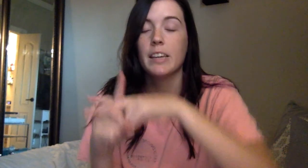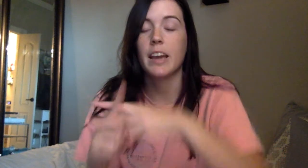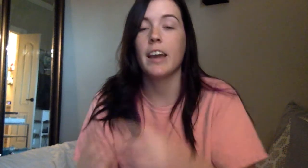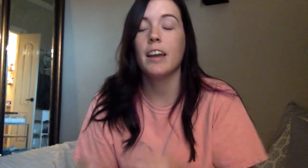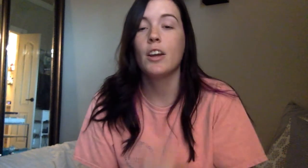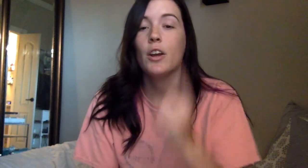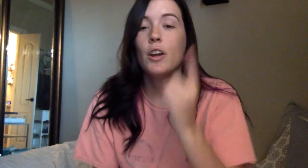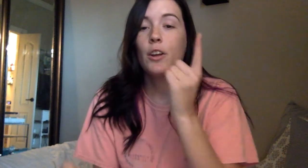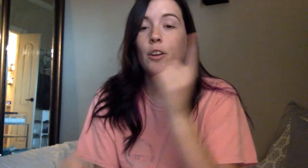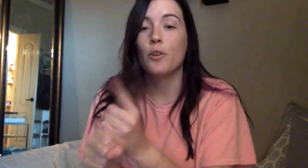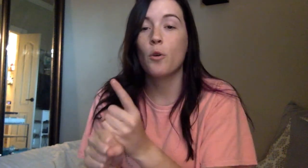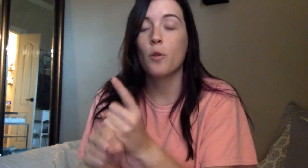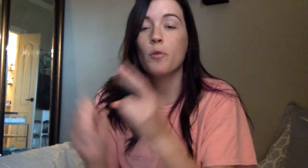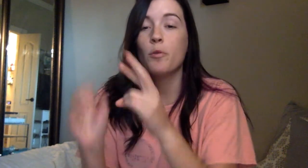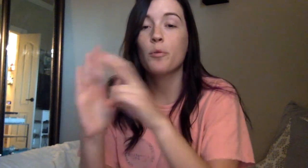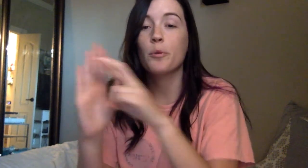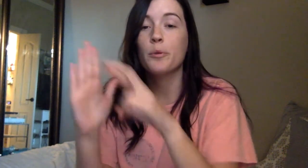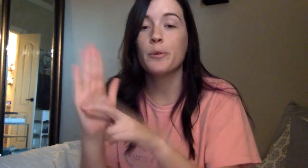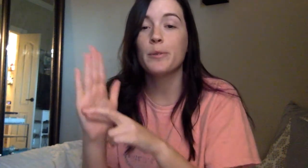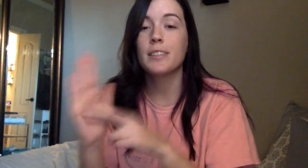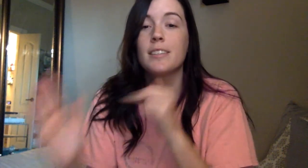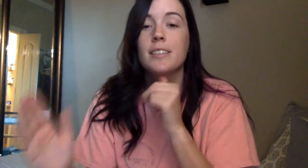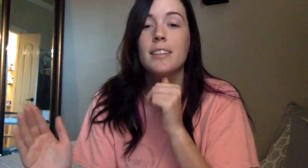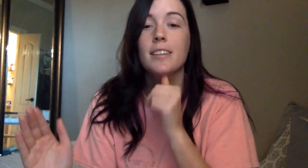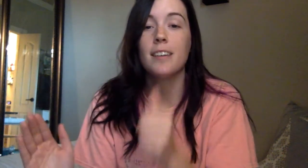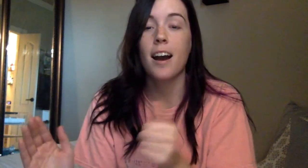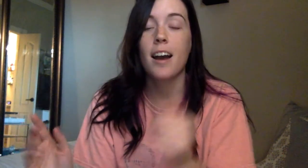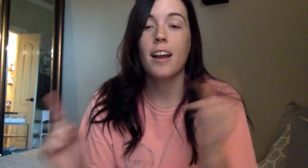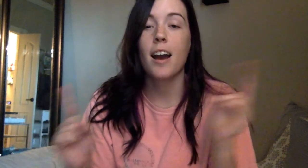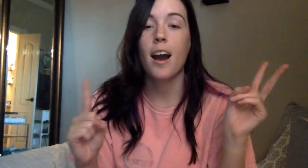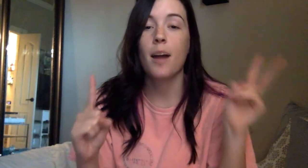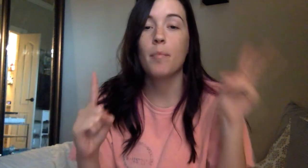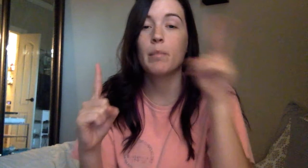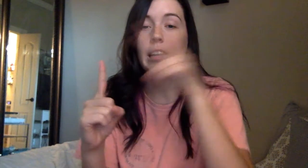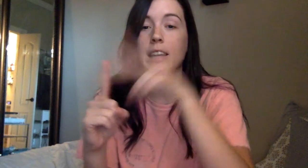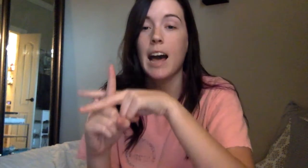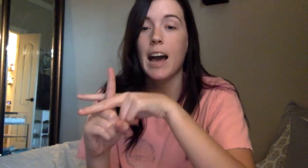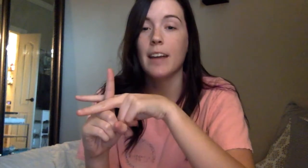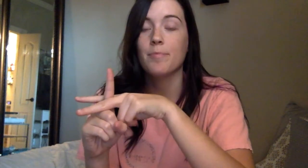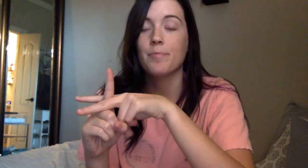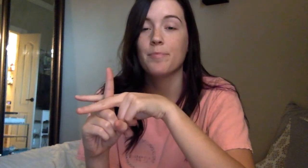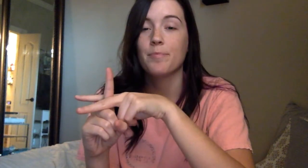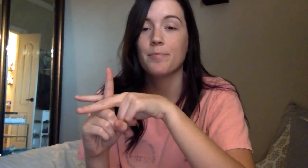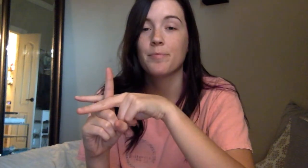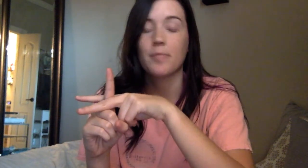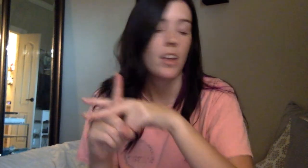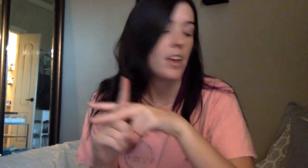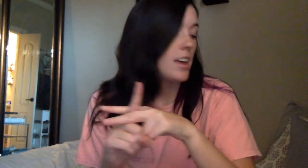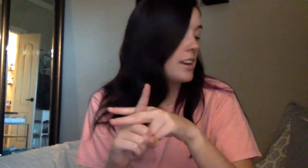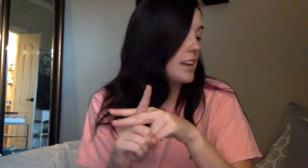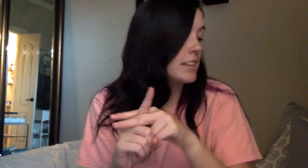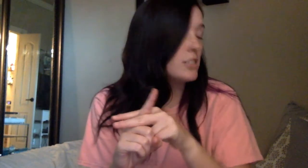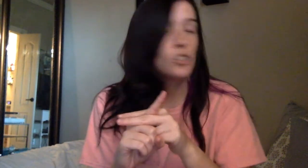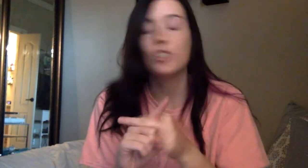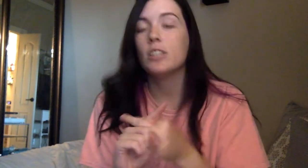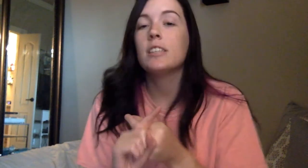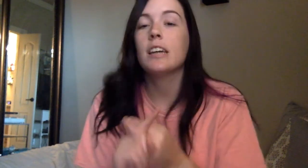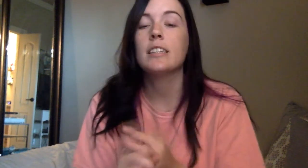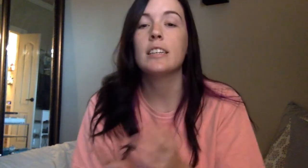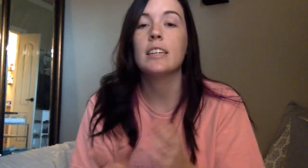Okay. Normal rules did not apply. Next, she says,